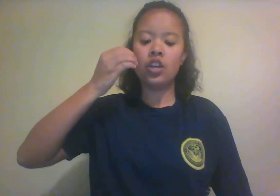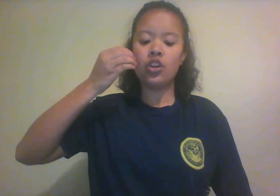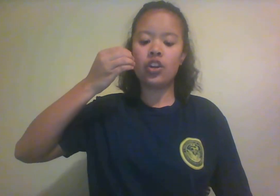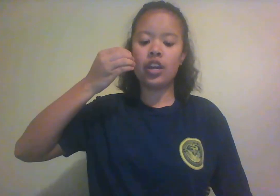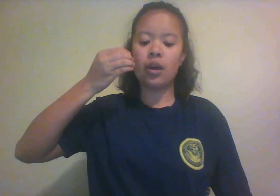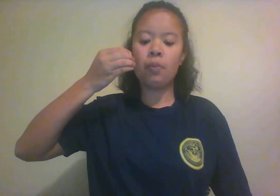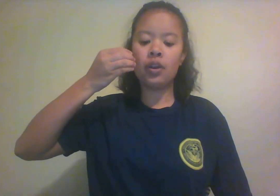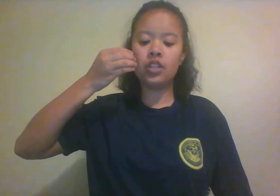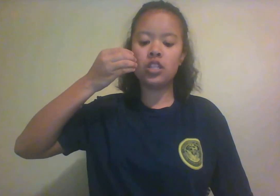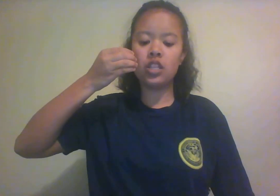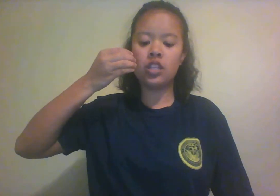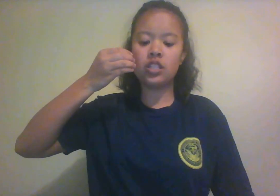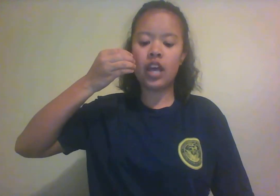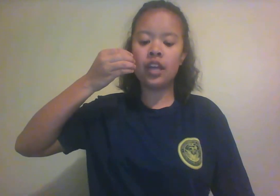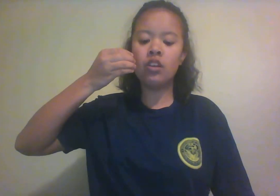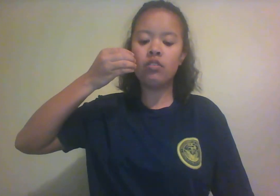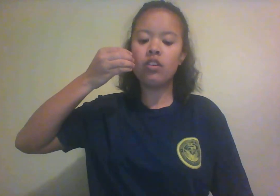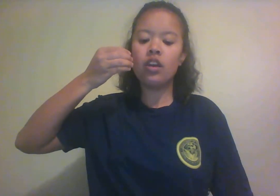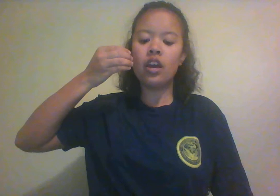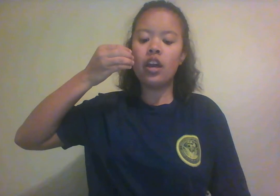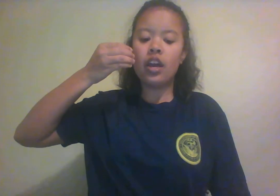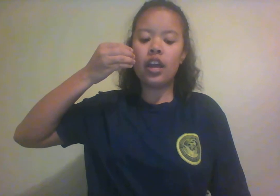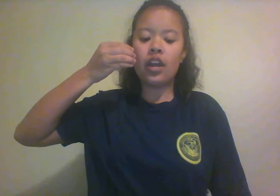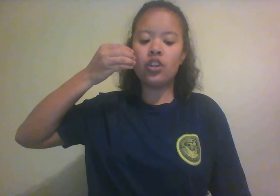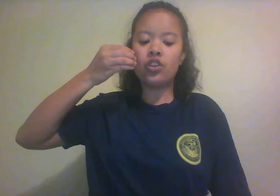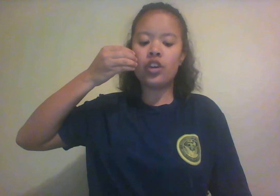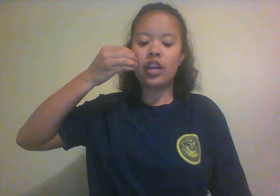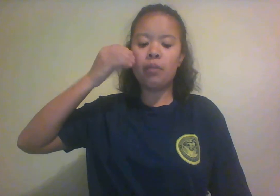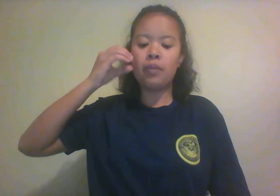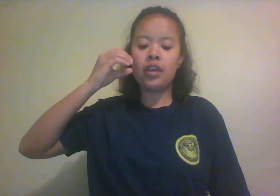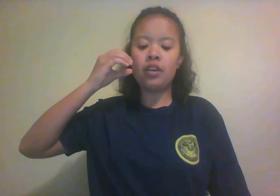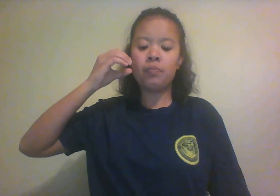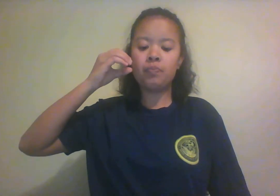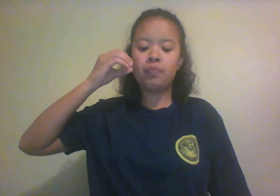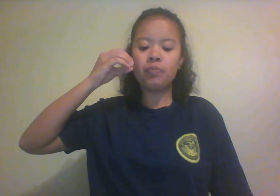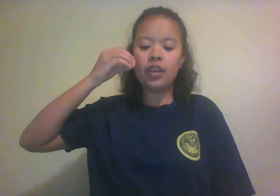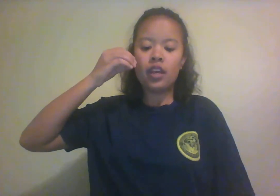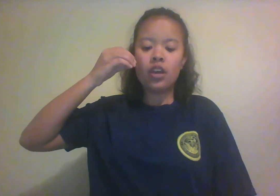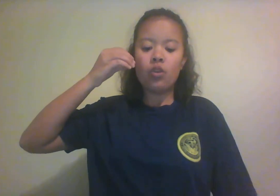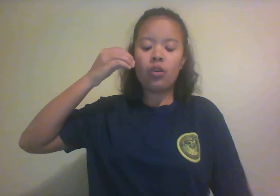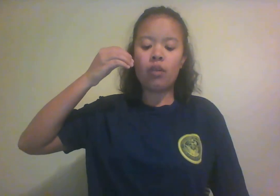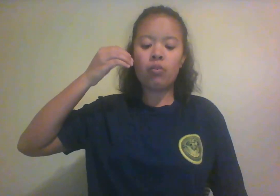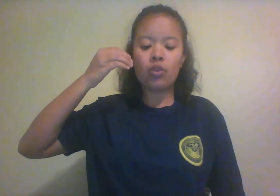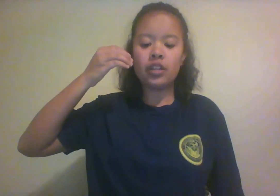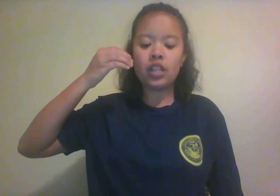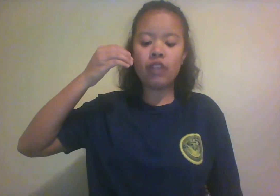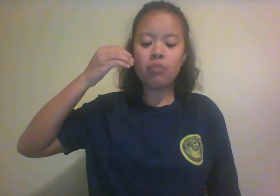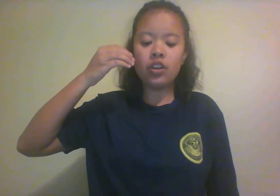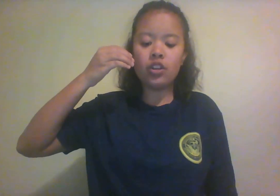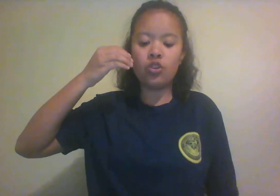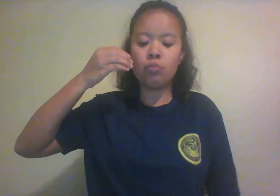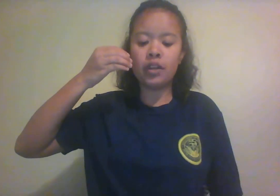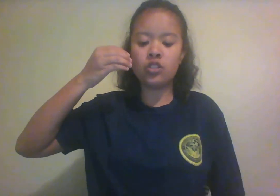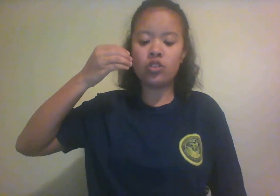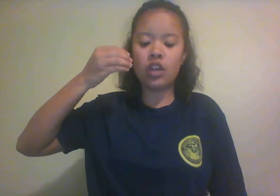you're going to put it to the side, and you're going to be, according to Life Print, you place your thumb